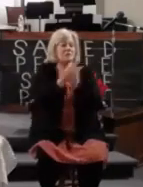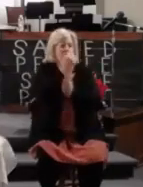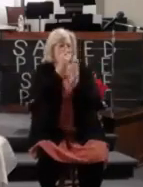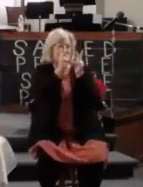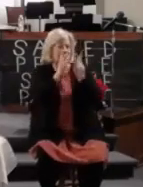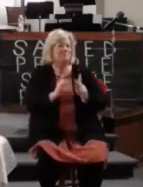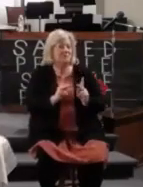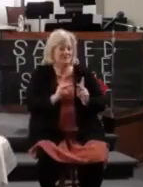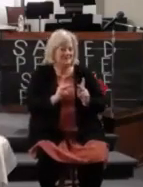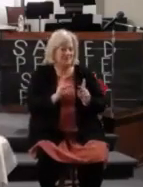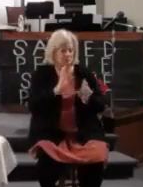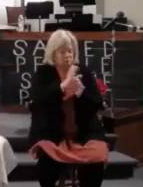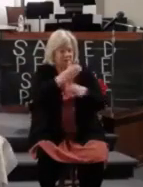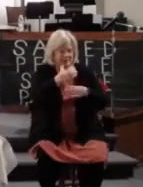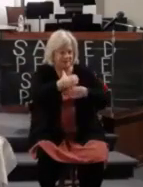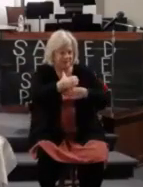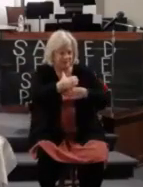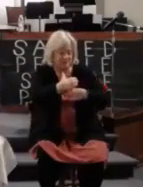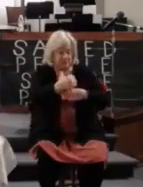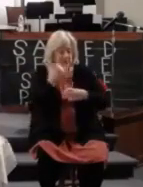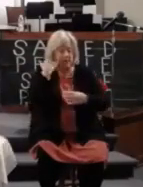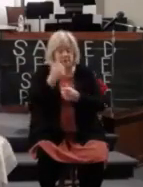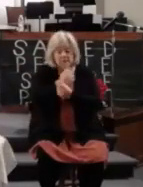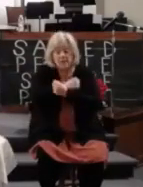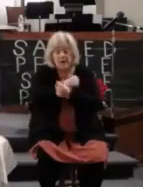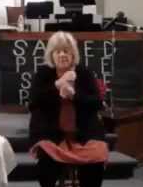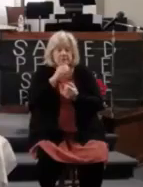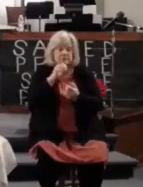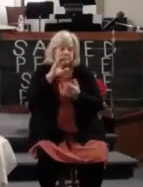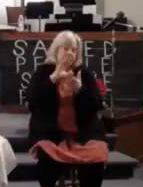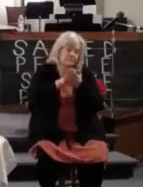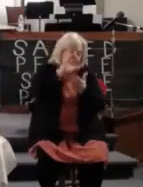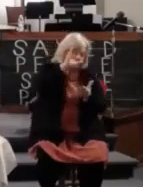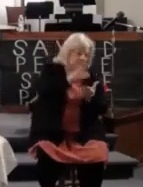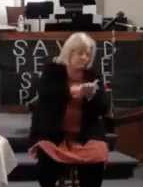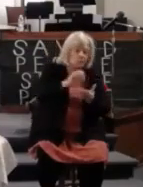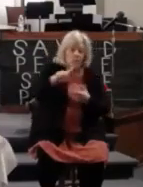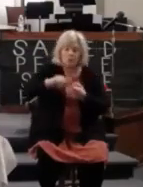is loving our spouse or a friend who annoys us